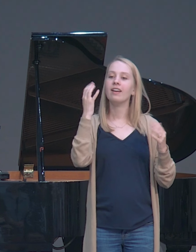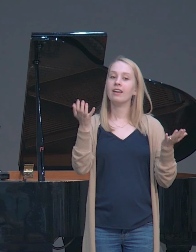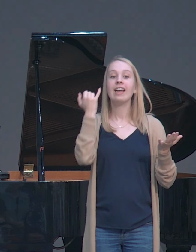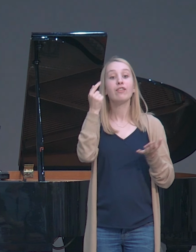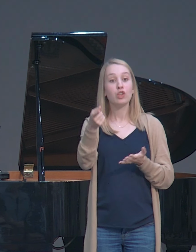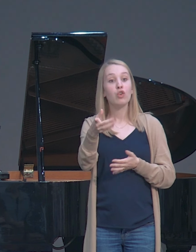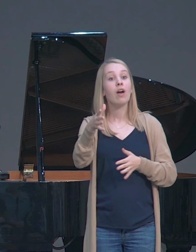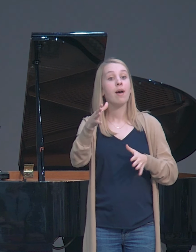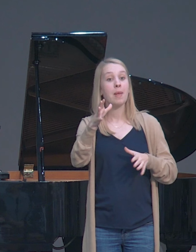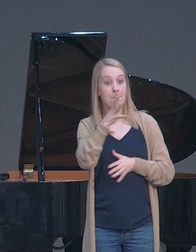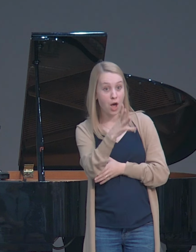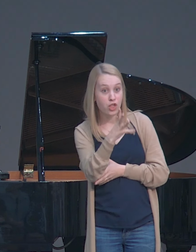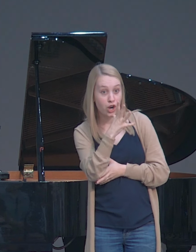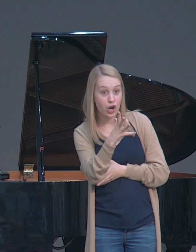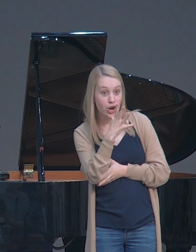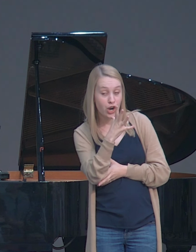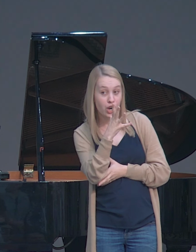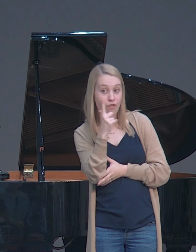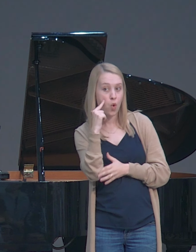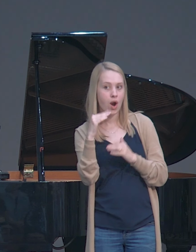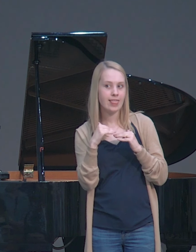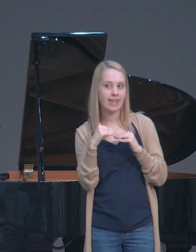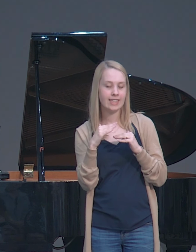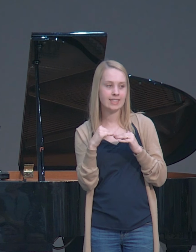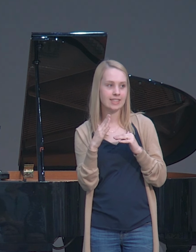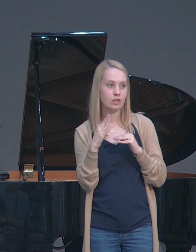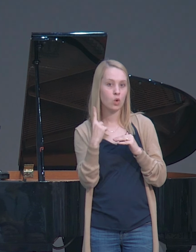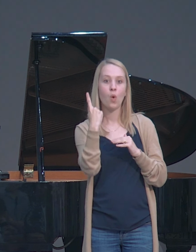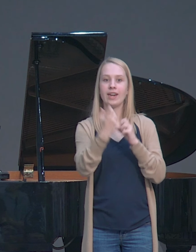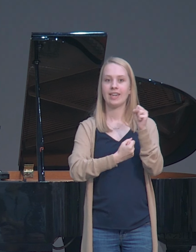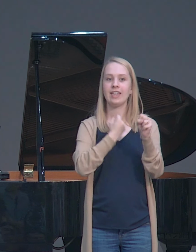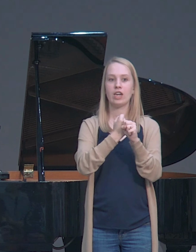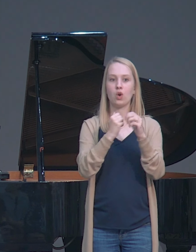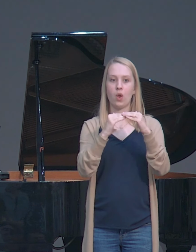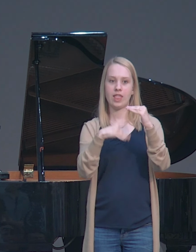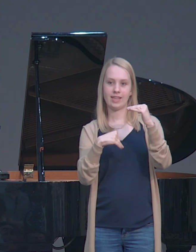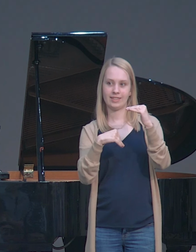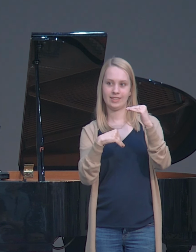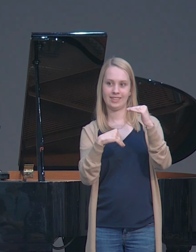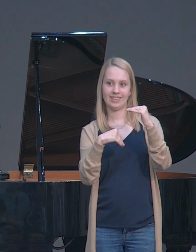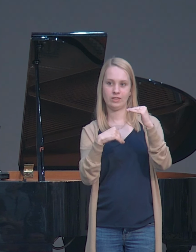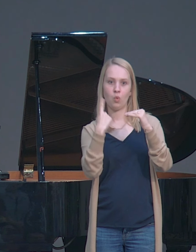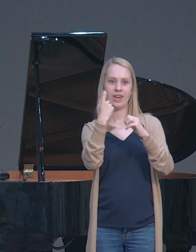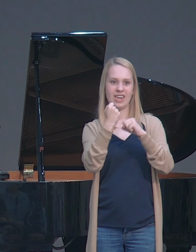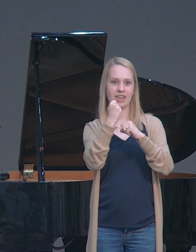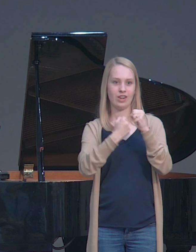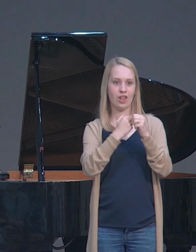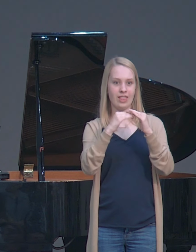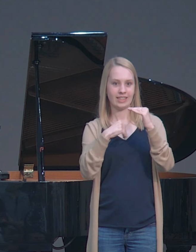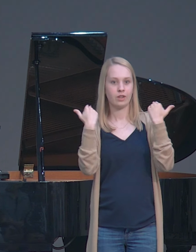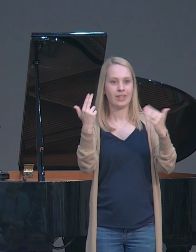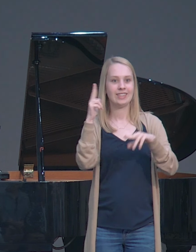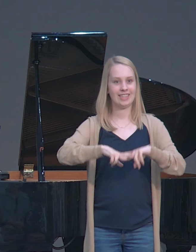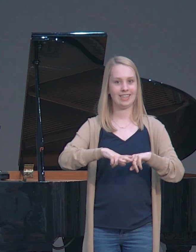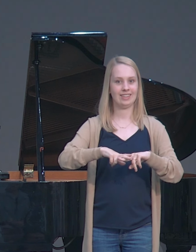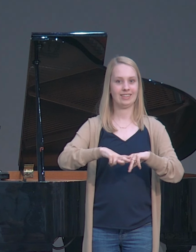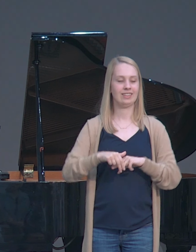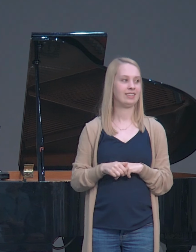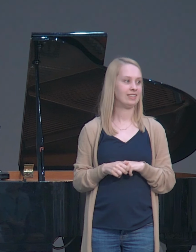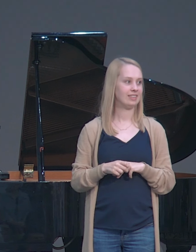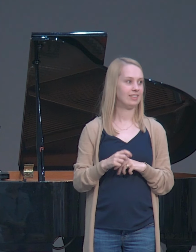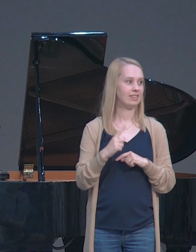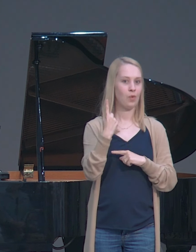if you've been a mother for at least a year or less, you'd say a year or less, would you sit down? A mother for